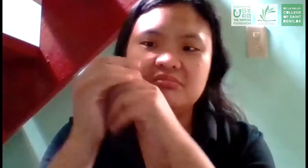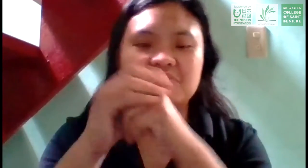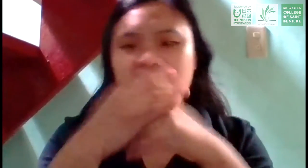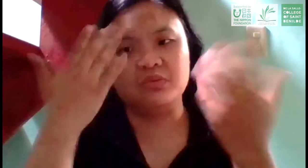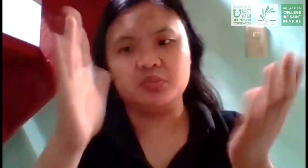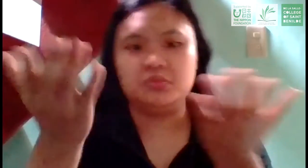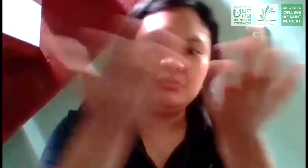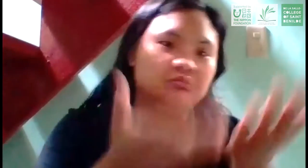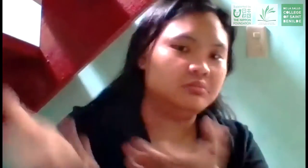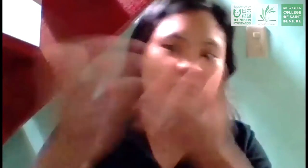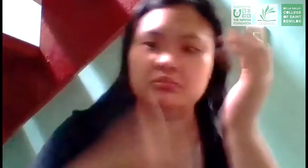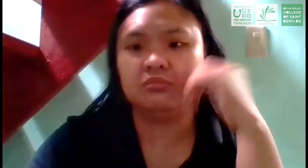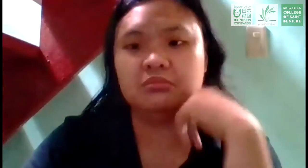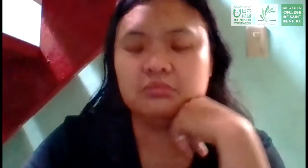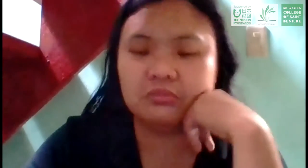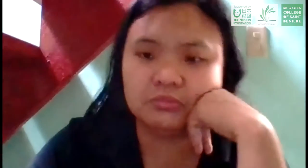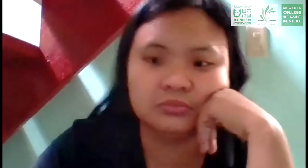yeah, that's what we do.